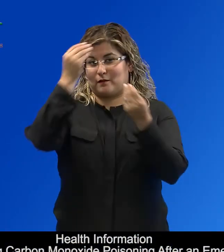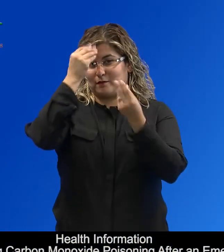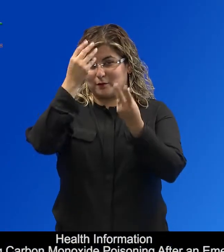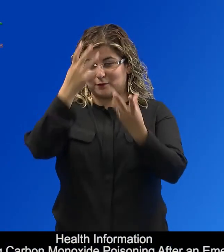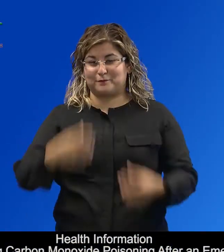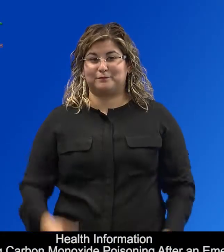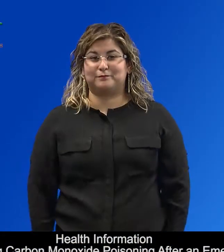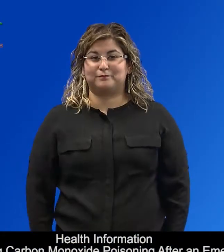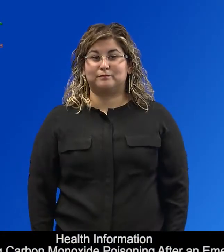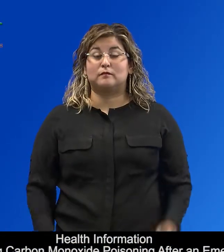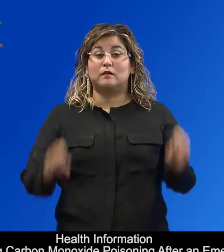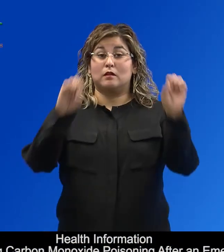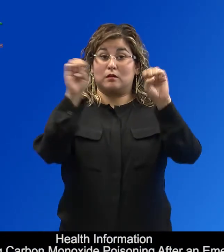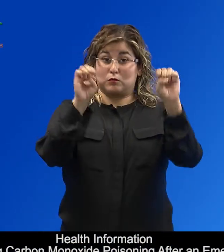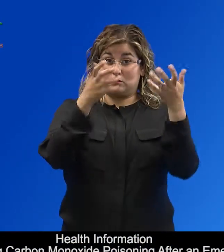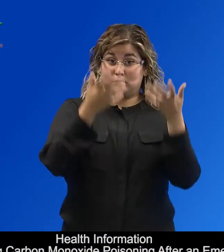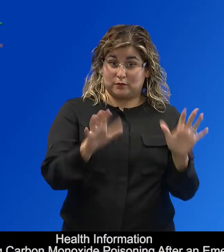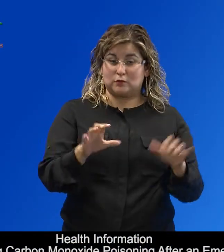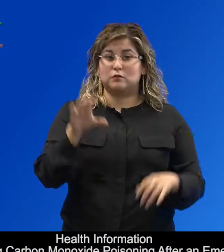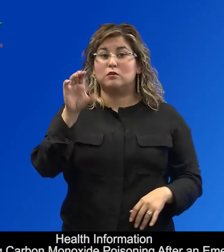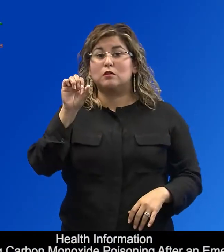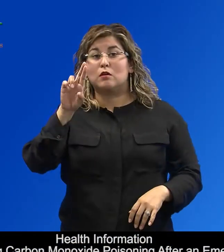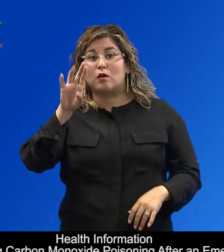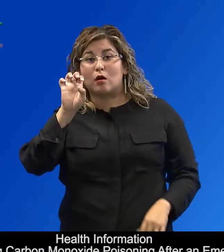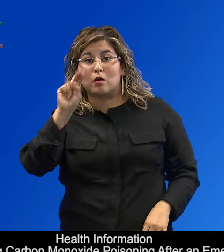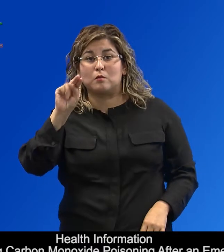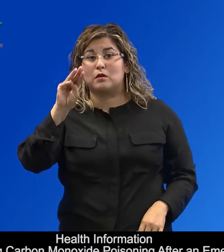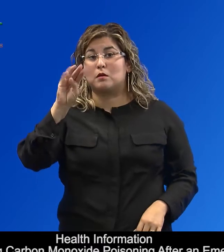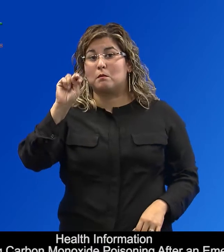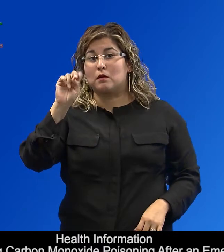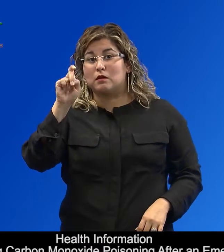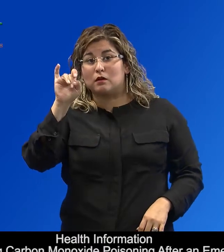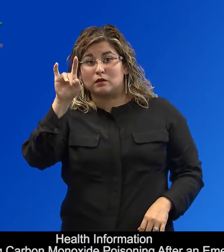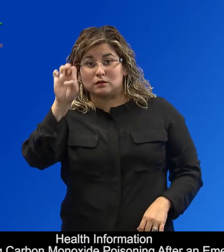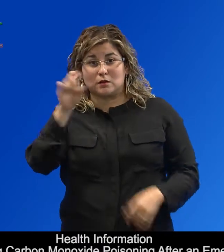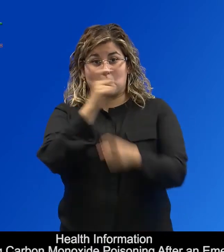Health information. Preventing carbon monoxide poisoning after an emergency.